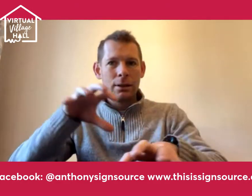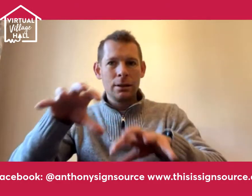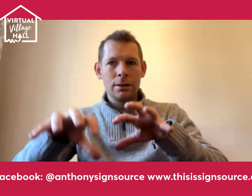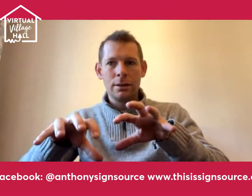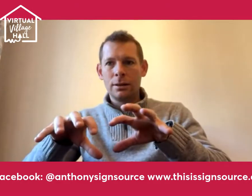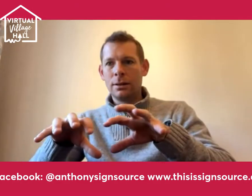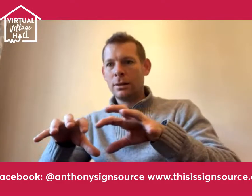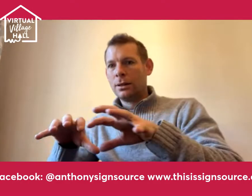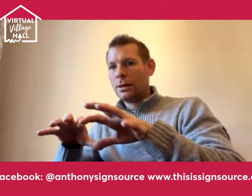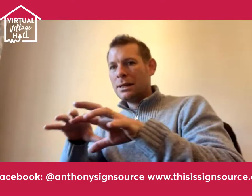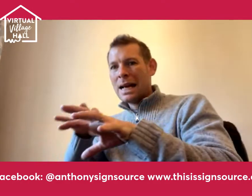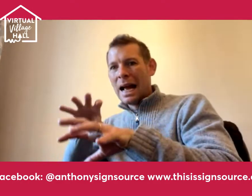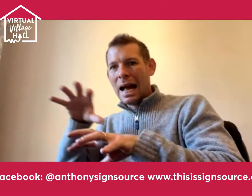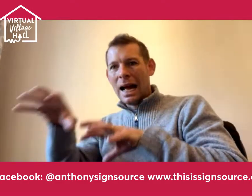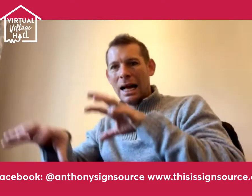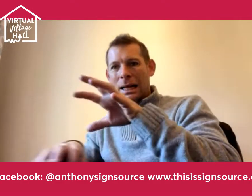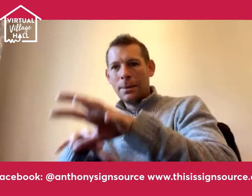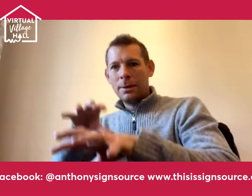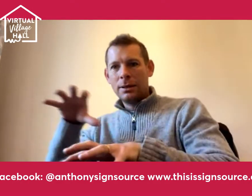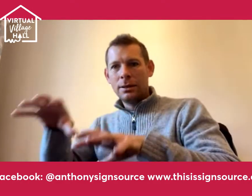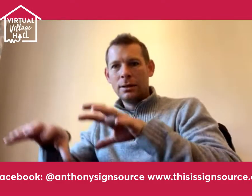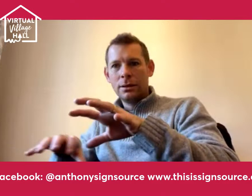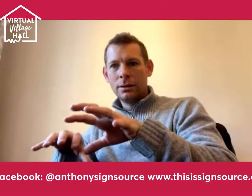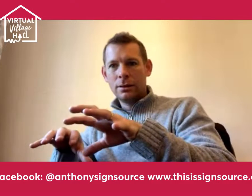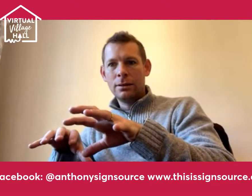And that's a sign for animal, animal,